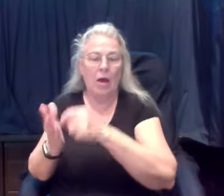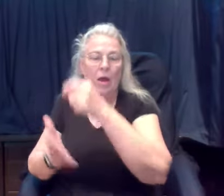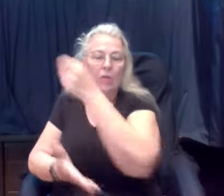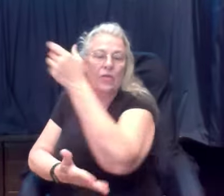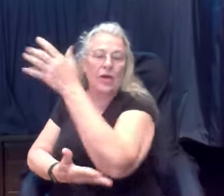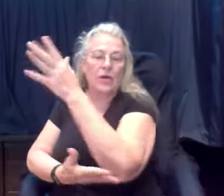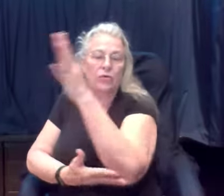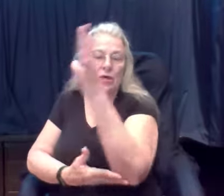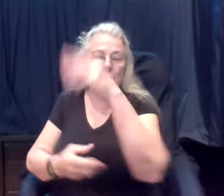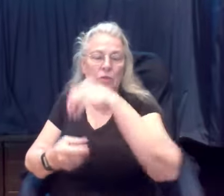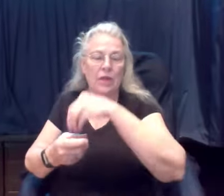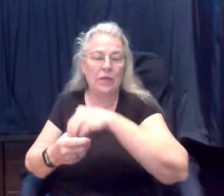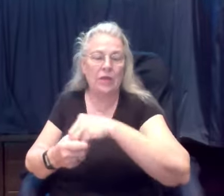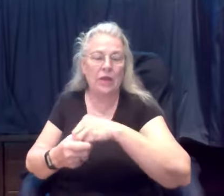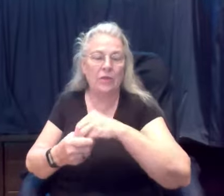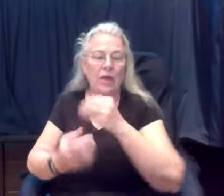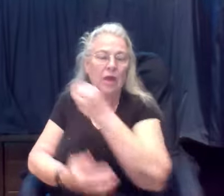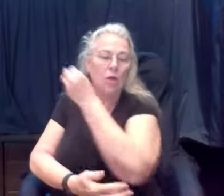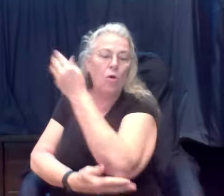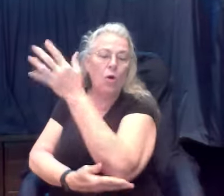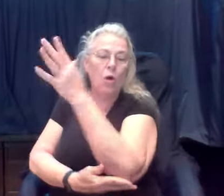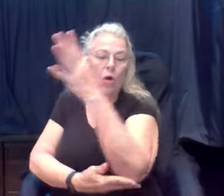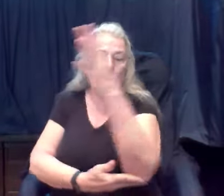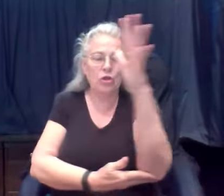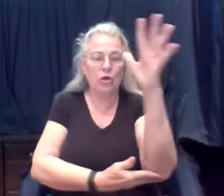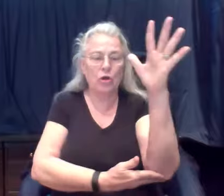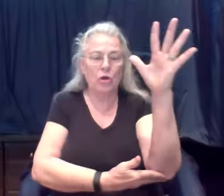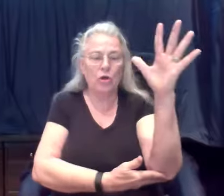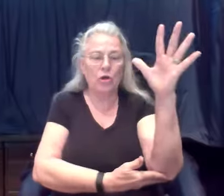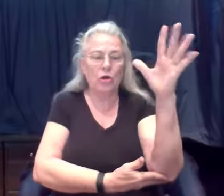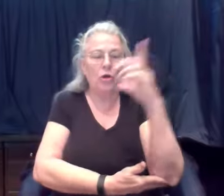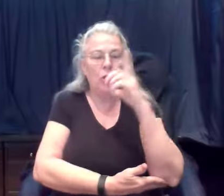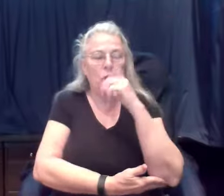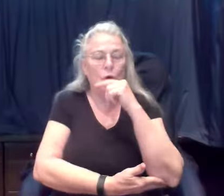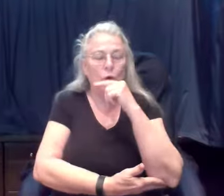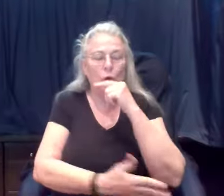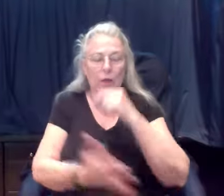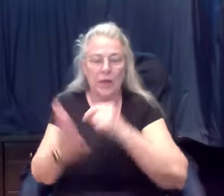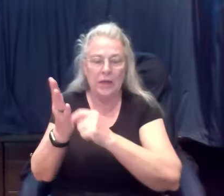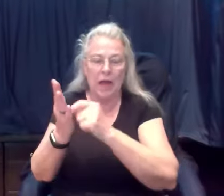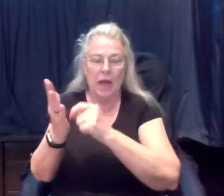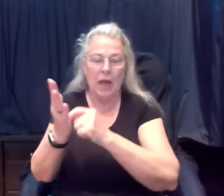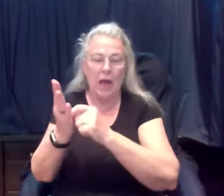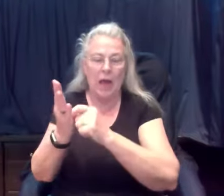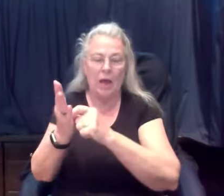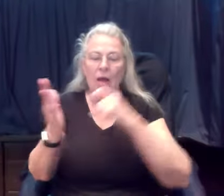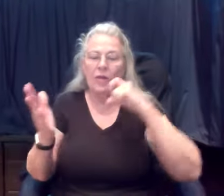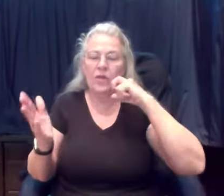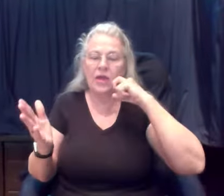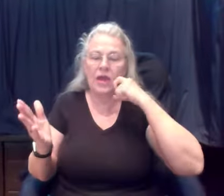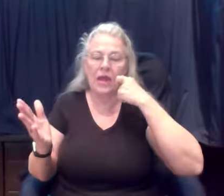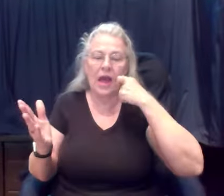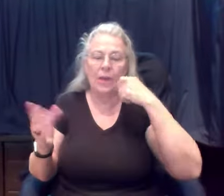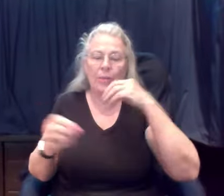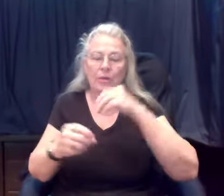the trees within the orchard. Who can count the apples